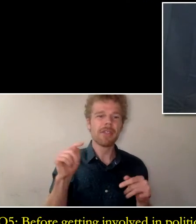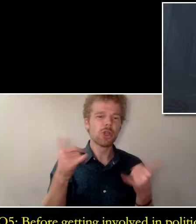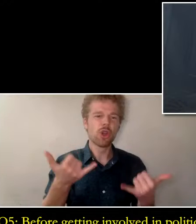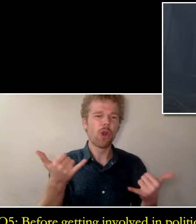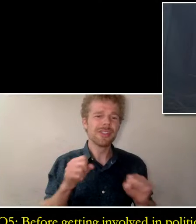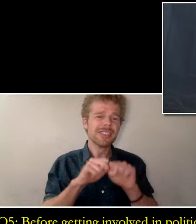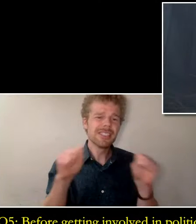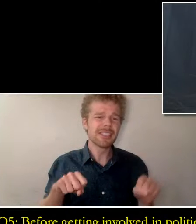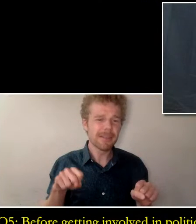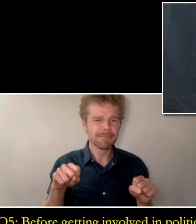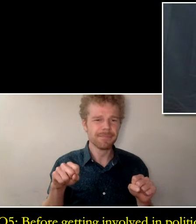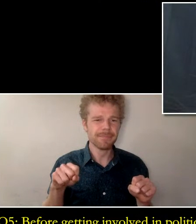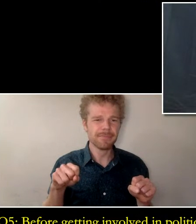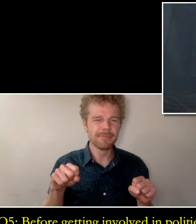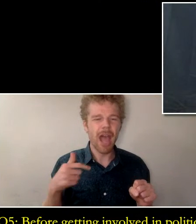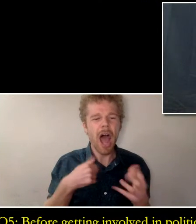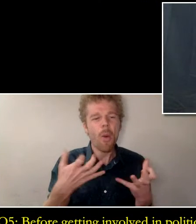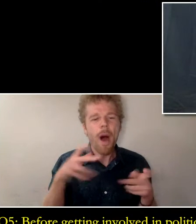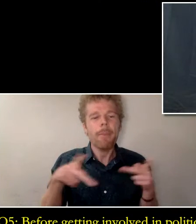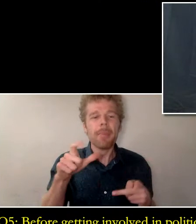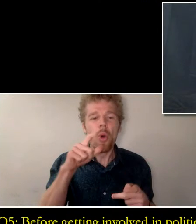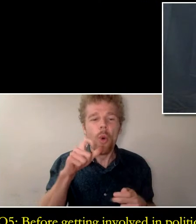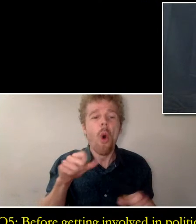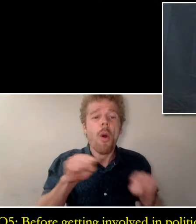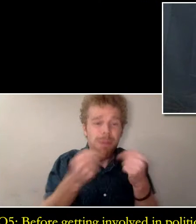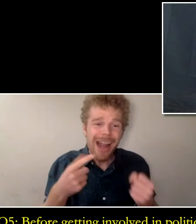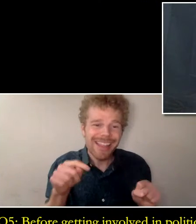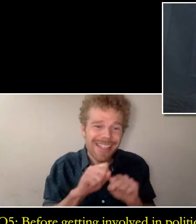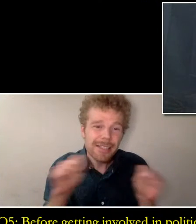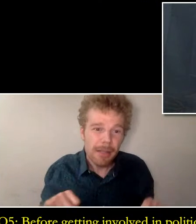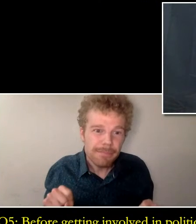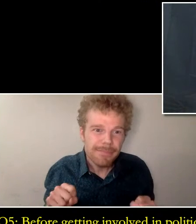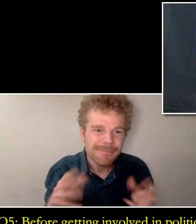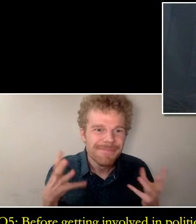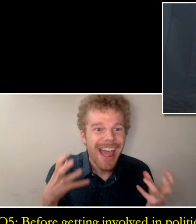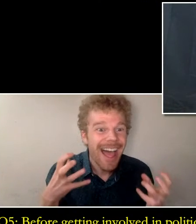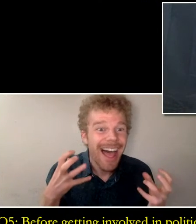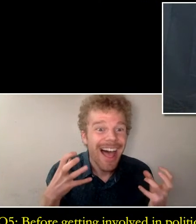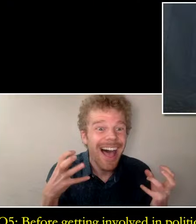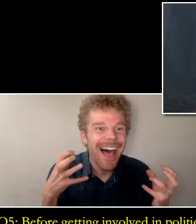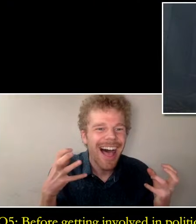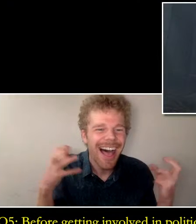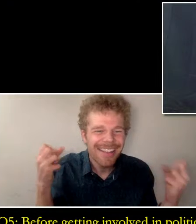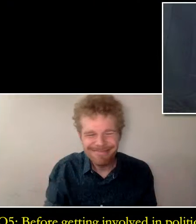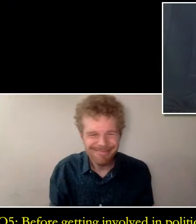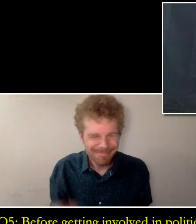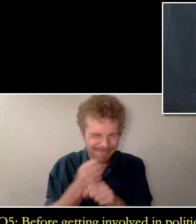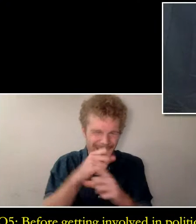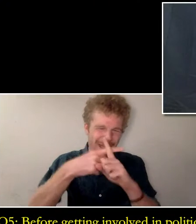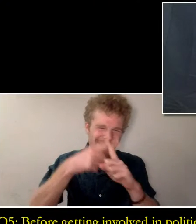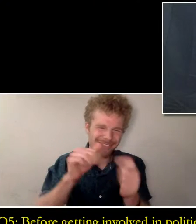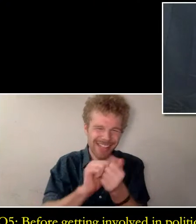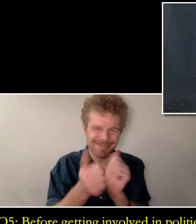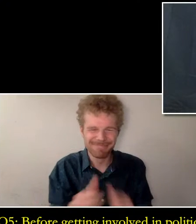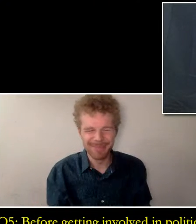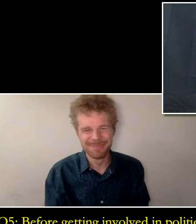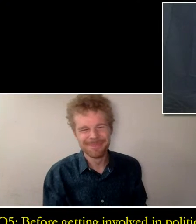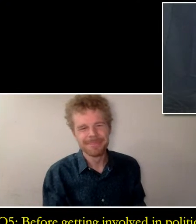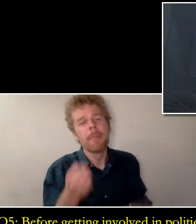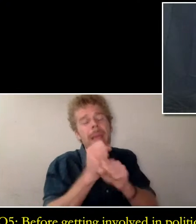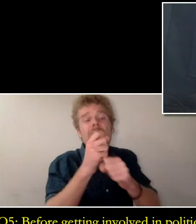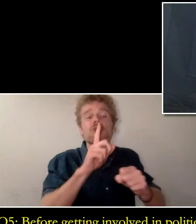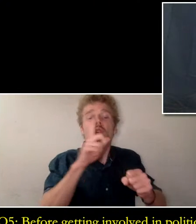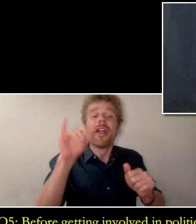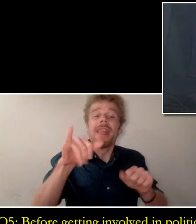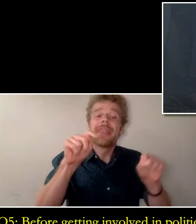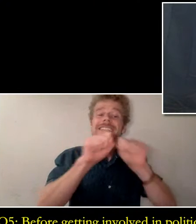That's volunteer. You're not getting paid, but they need people who want to create change in the system and to break the system because it's